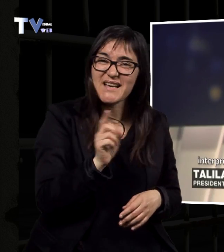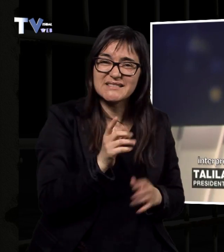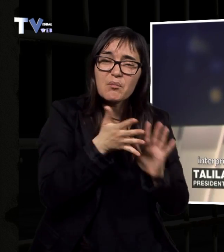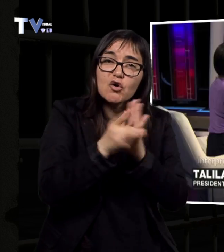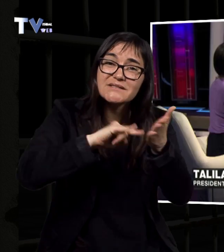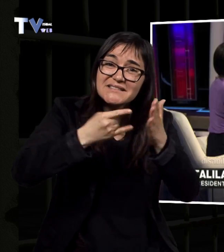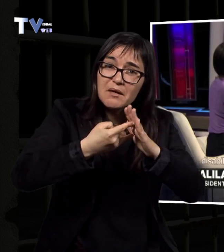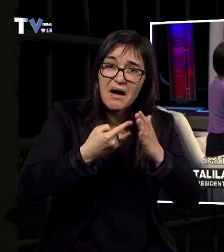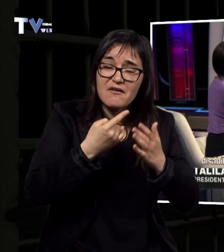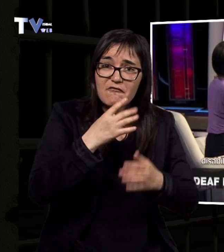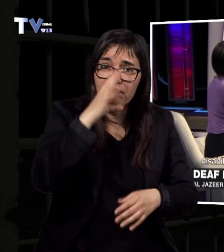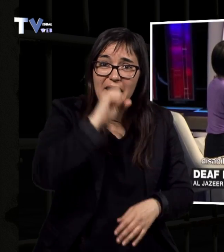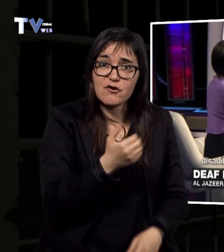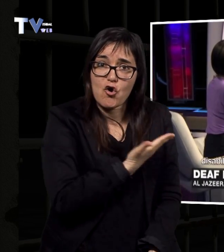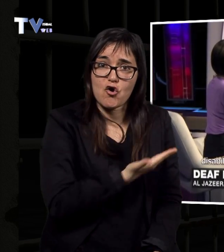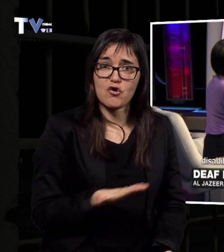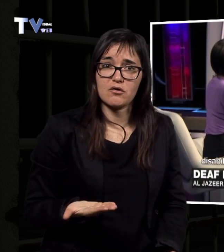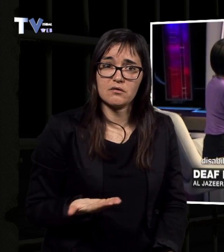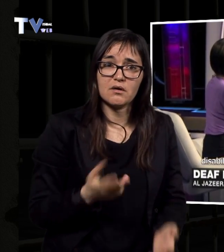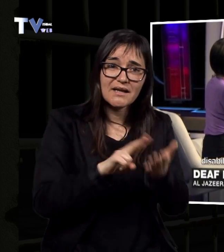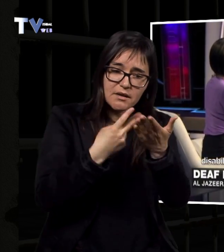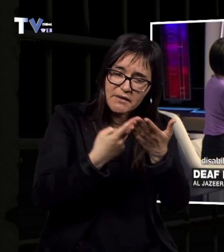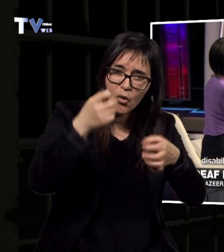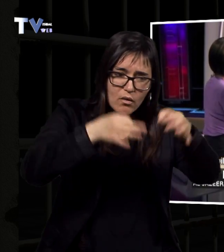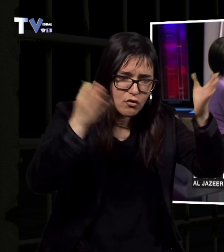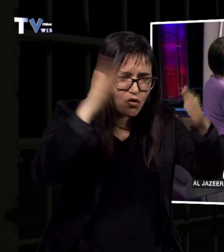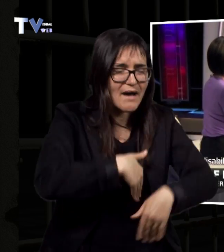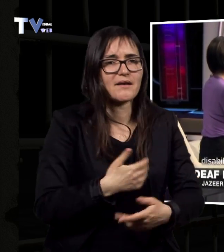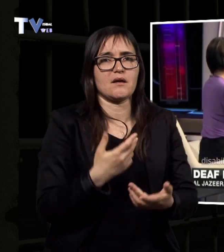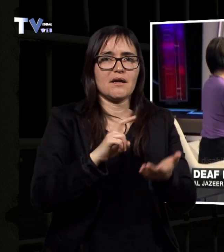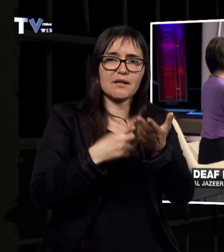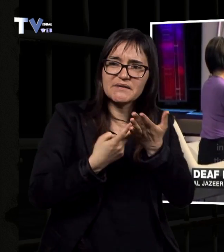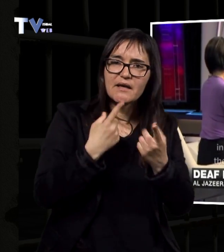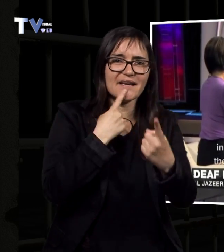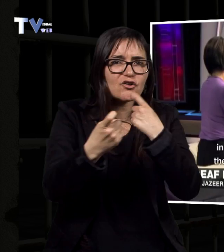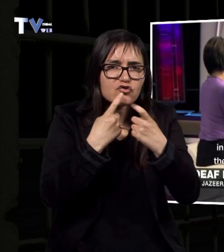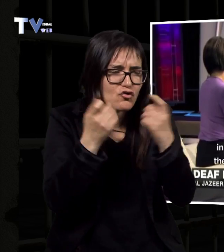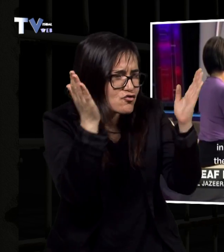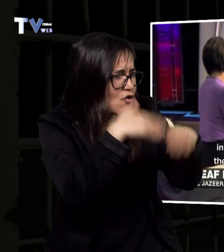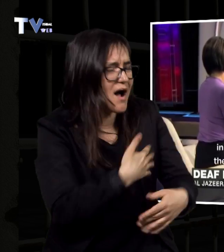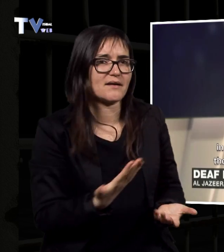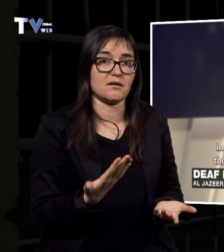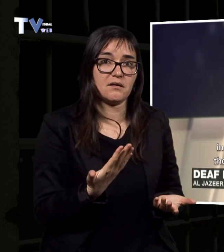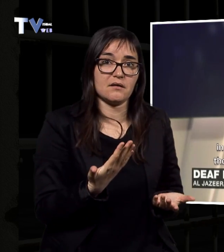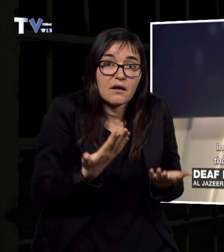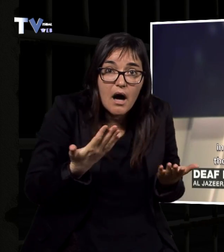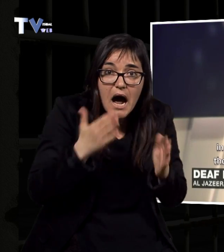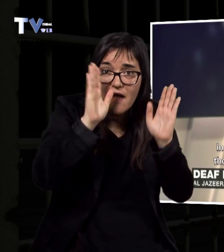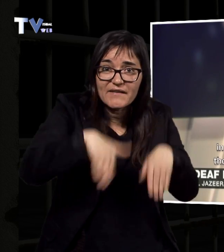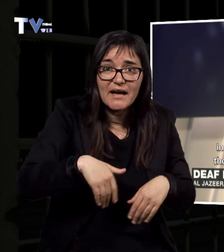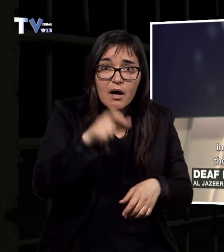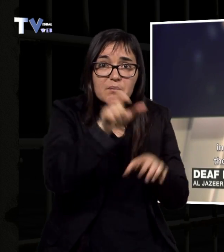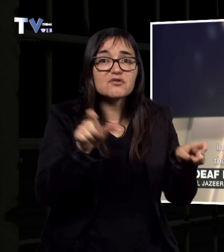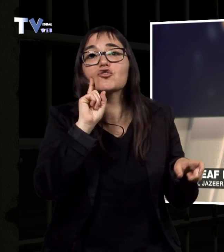people with disabilities are disproportionately represented in the prison population, not because they're awful people or what have you, but because